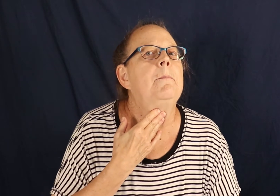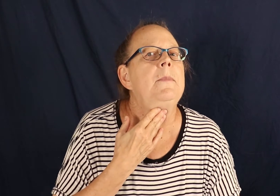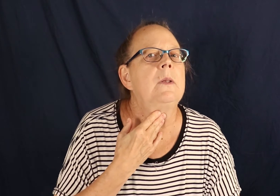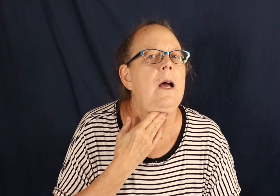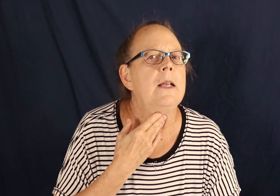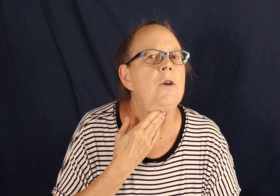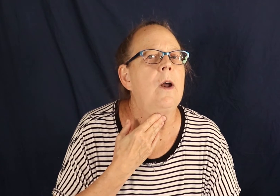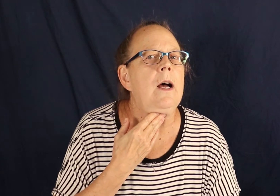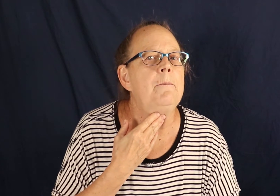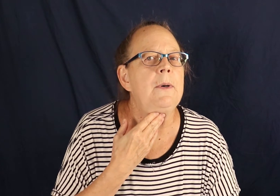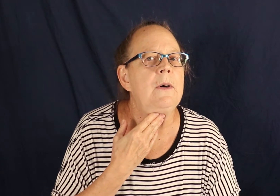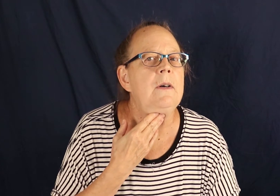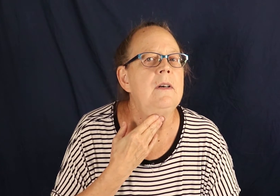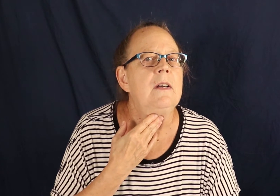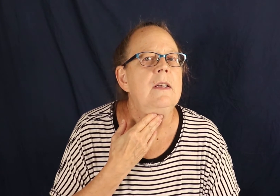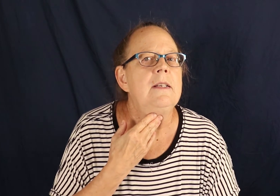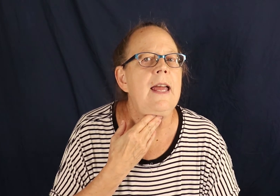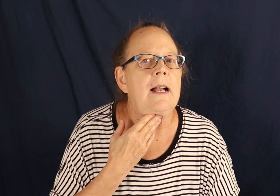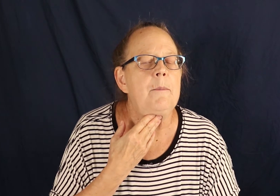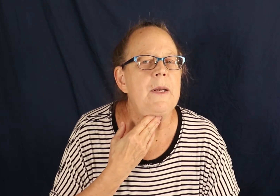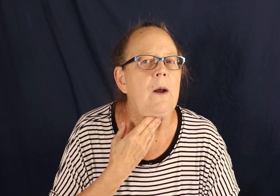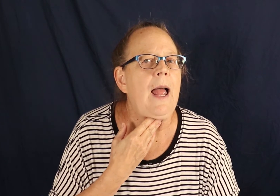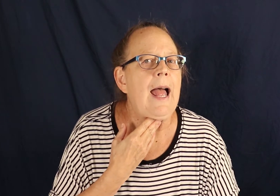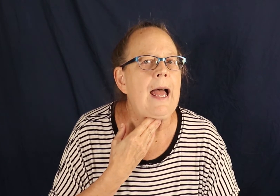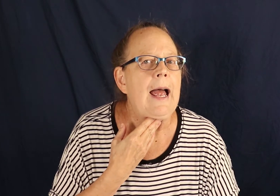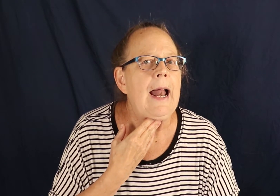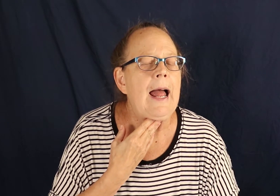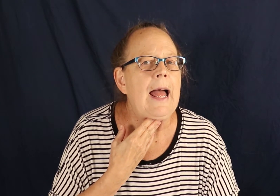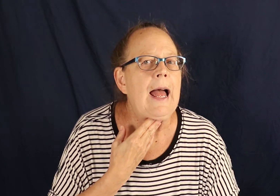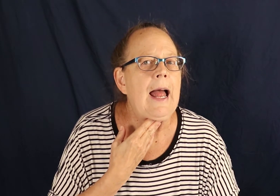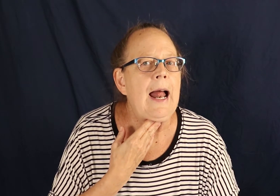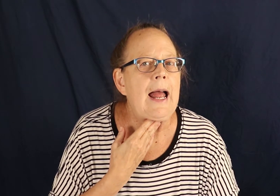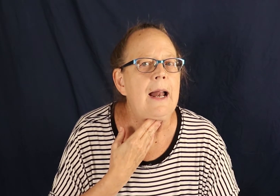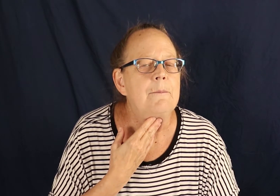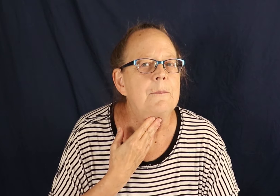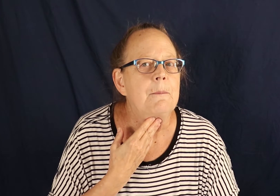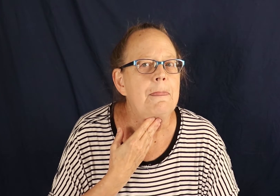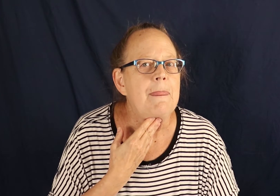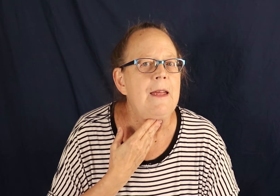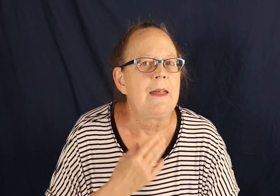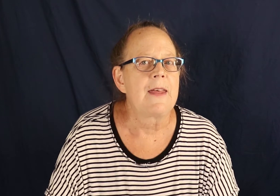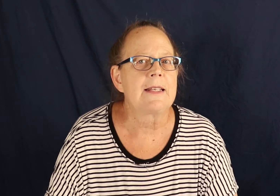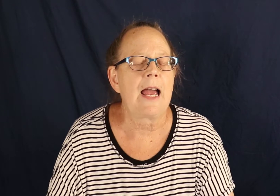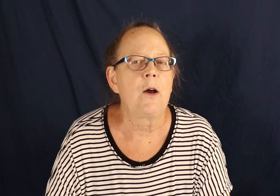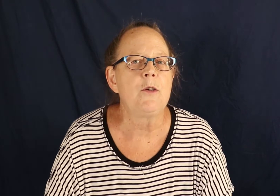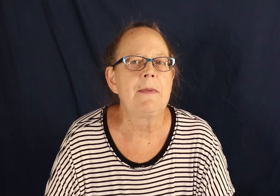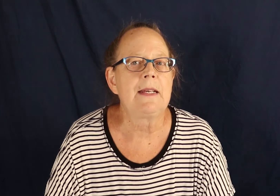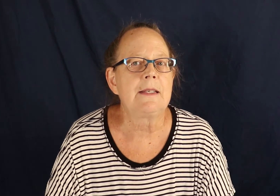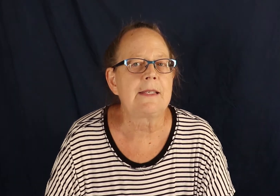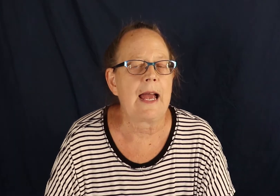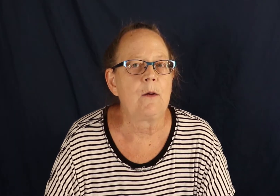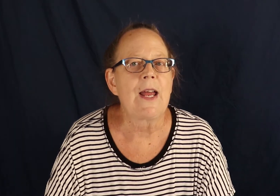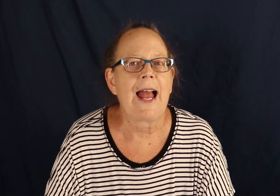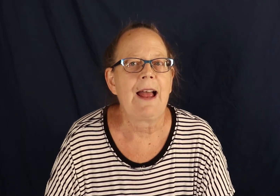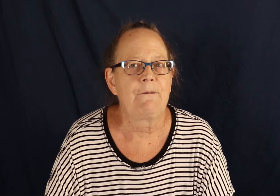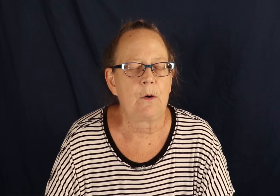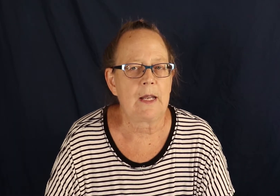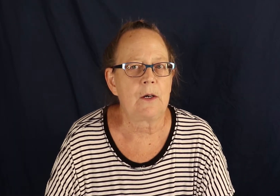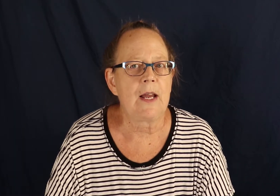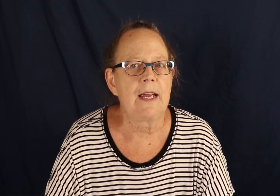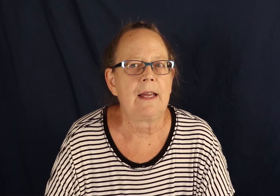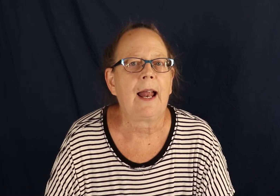that it's in your upper neck up here. Ah, ah, ah. That's how you make the sound